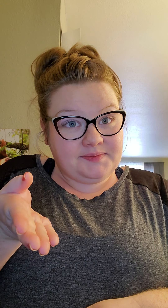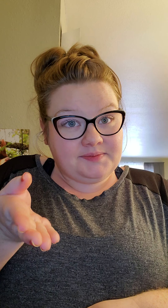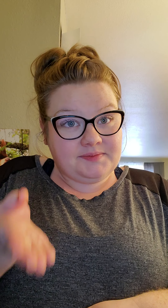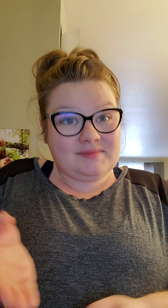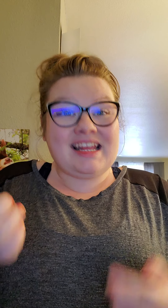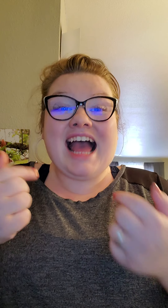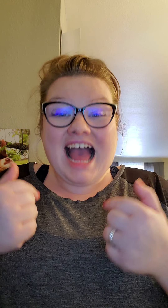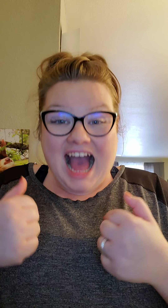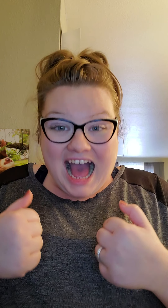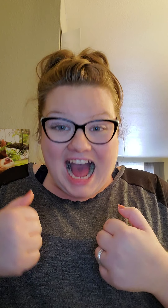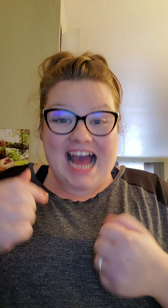Hide.